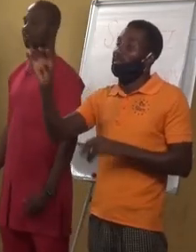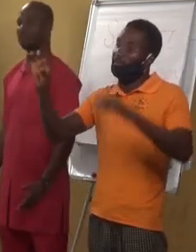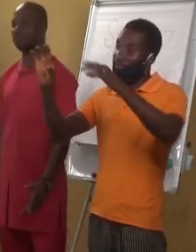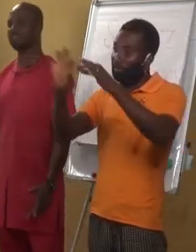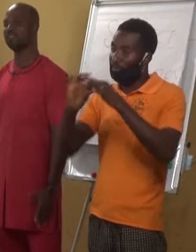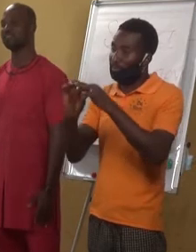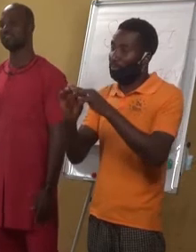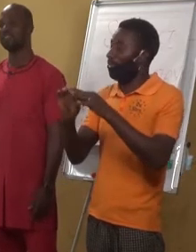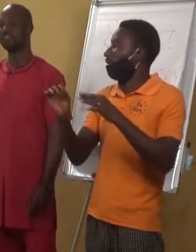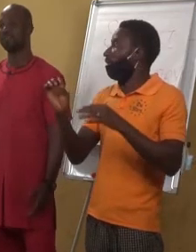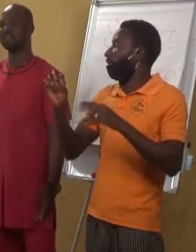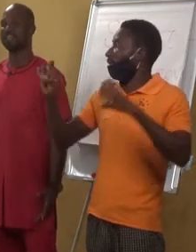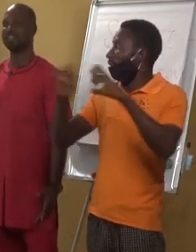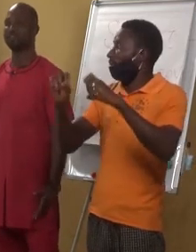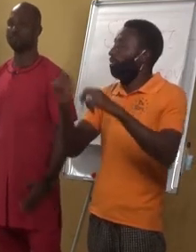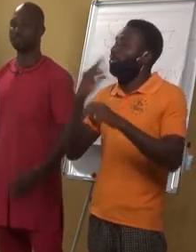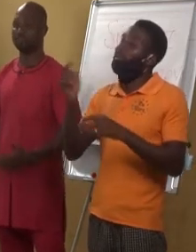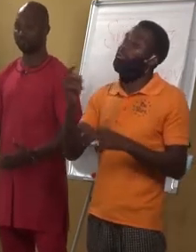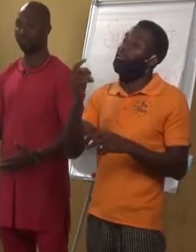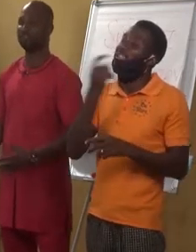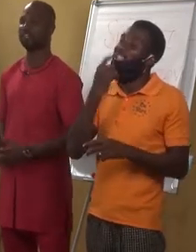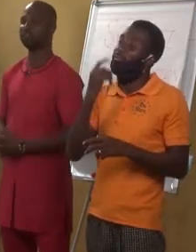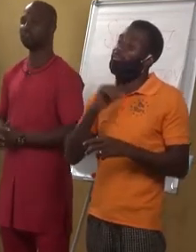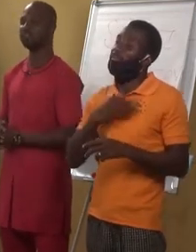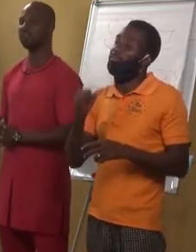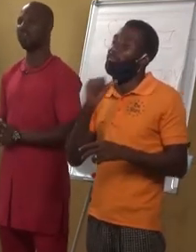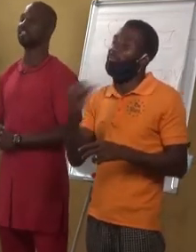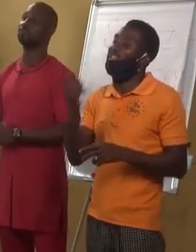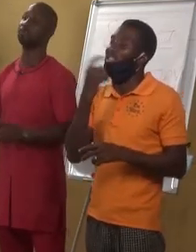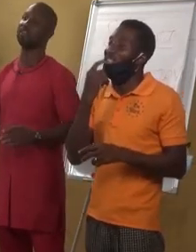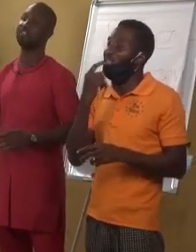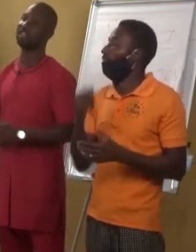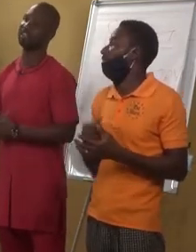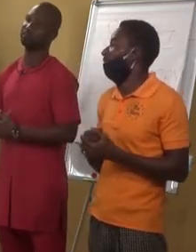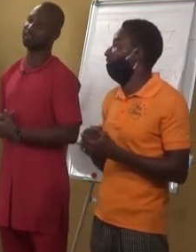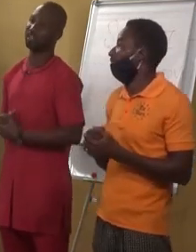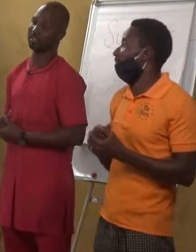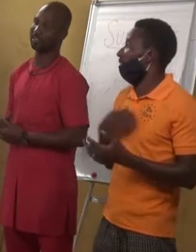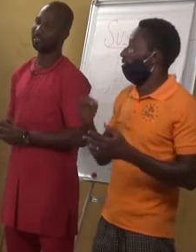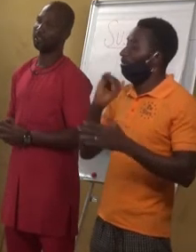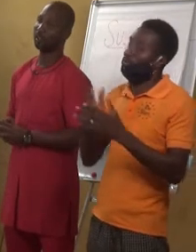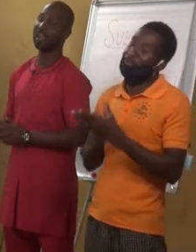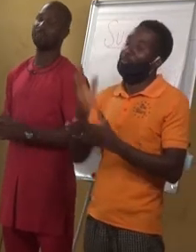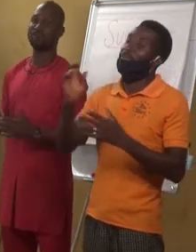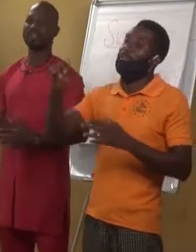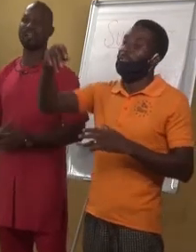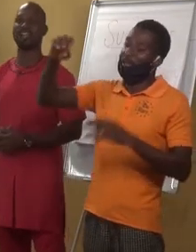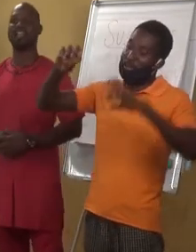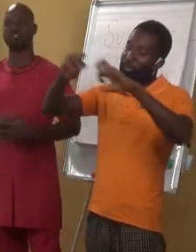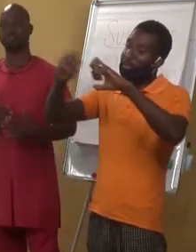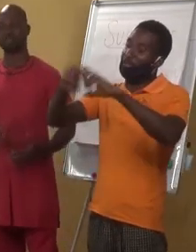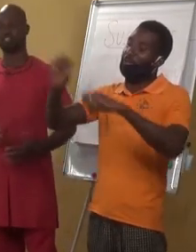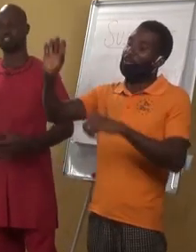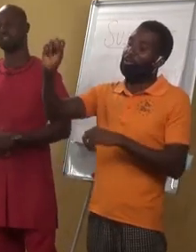metals and non-metals. It basically involves the transfer of electrons and is purely electrostatic, where the metals